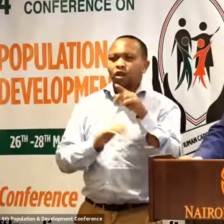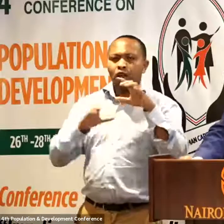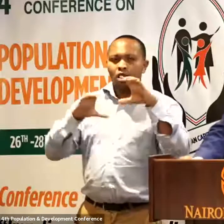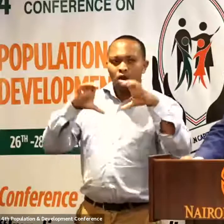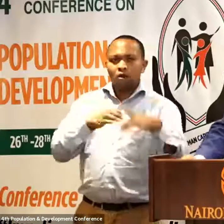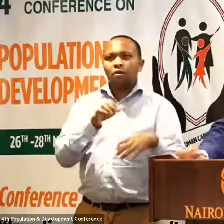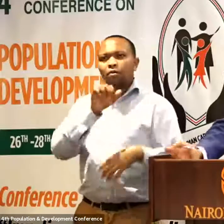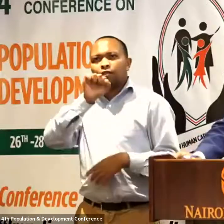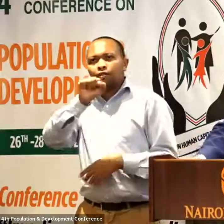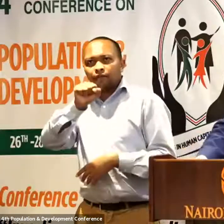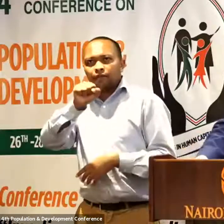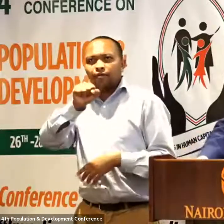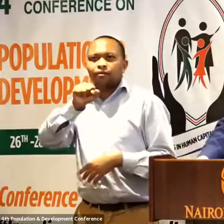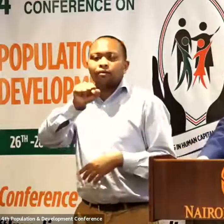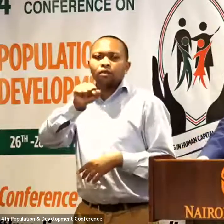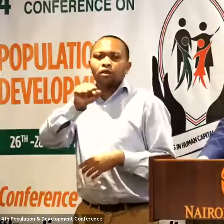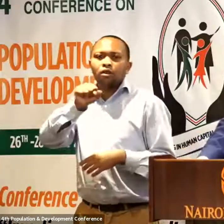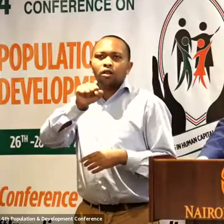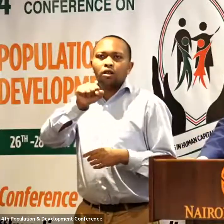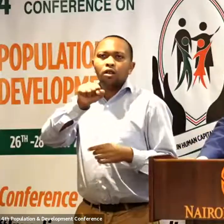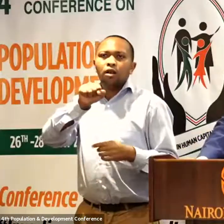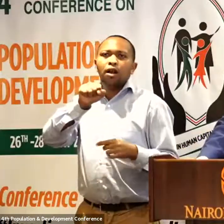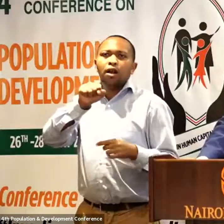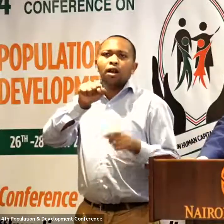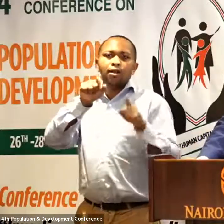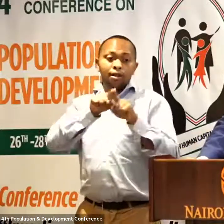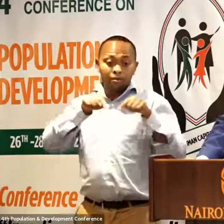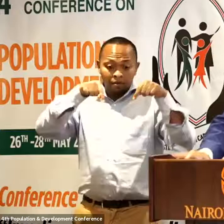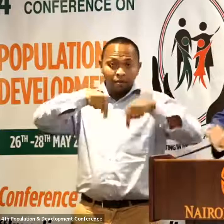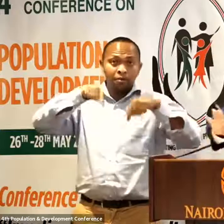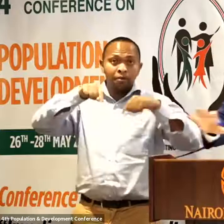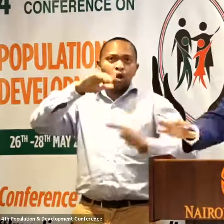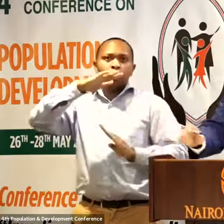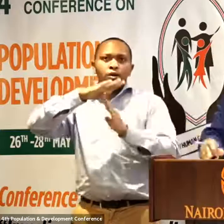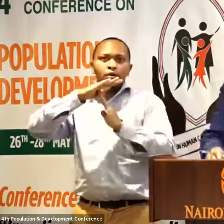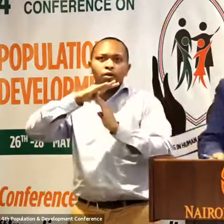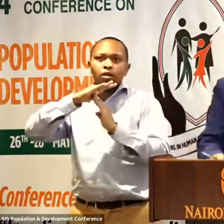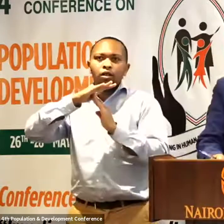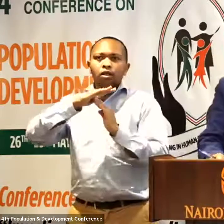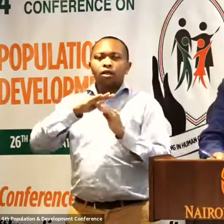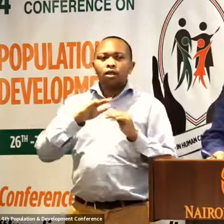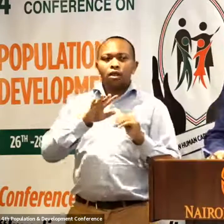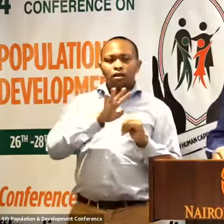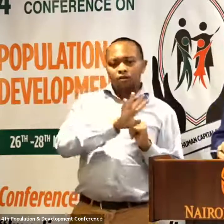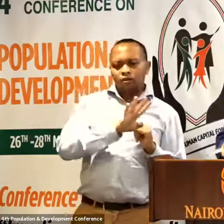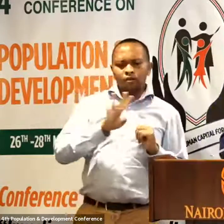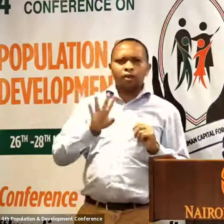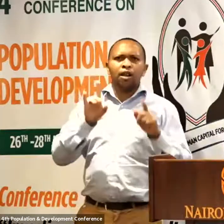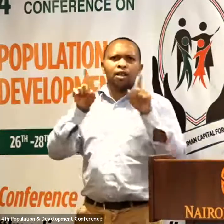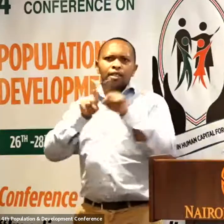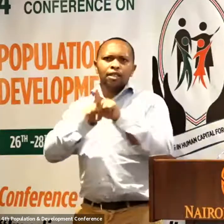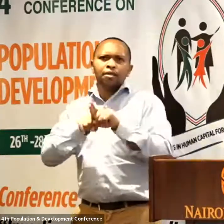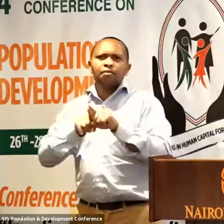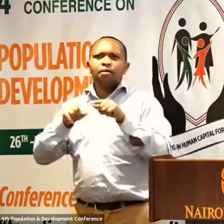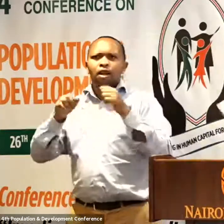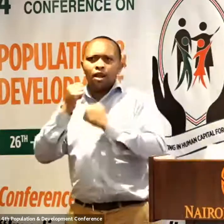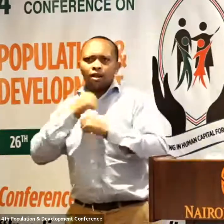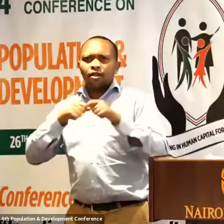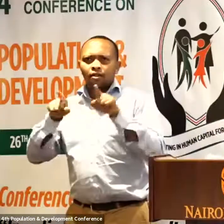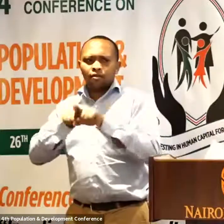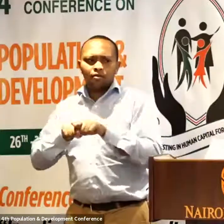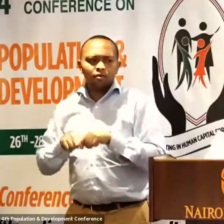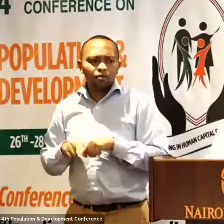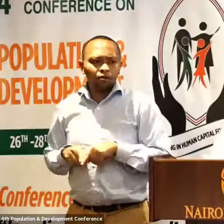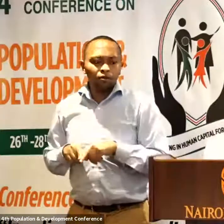groups. Then we'll have this one as the main hall, and then we'll again have another 4 halls. The same day we have just done right now. And